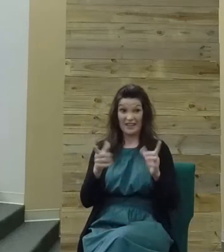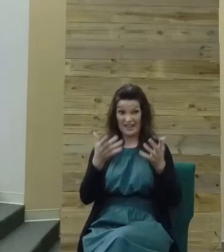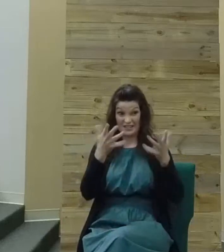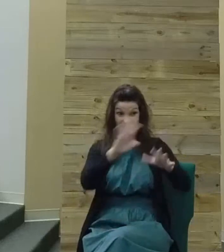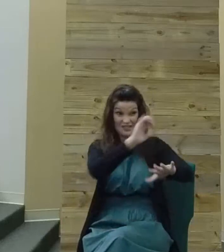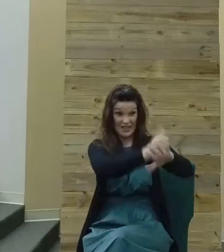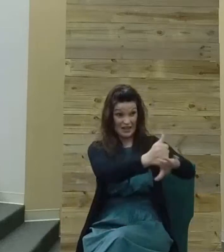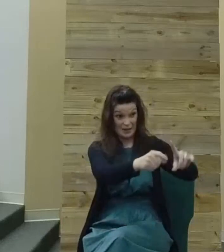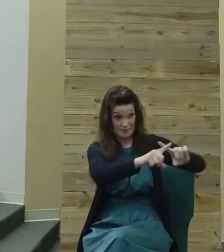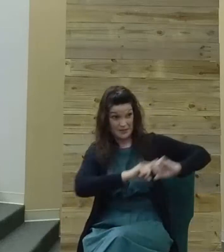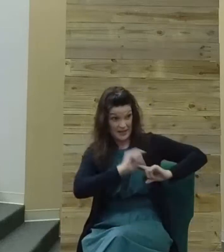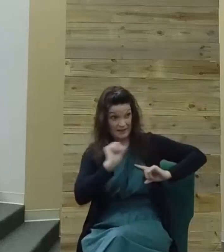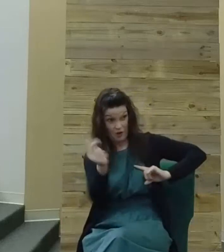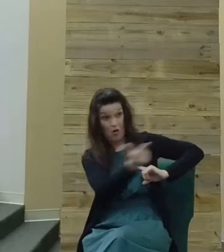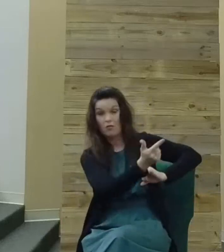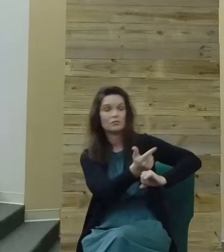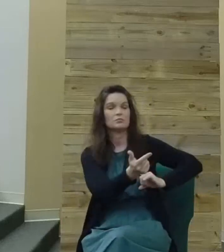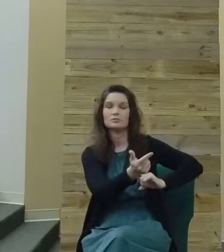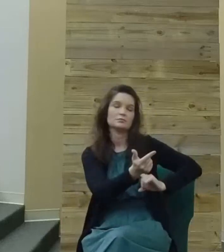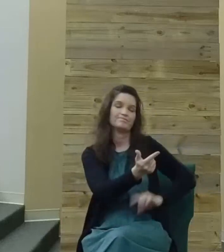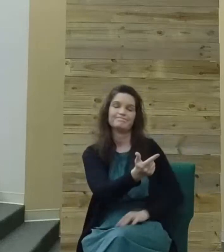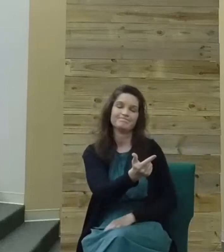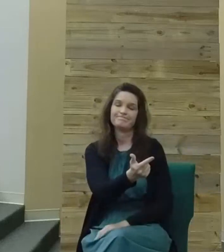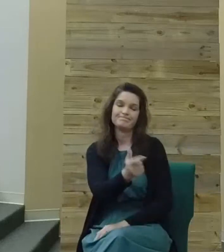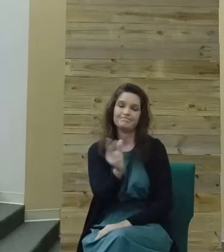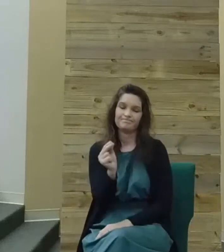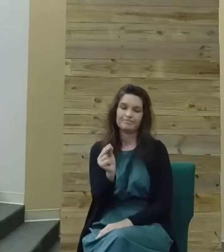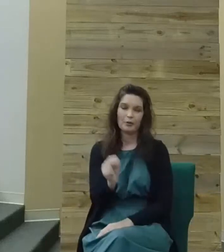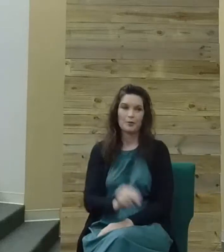not reconciled everyone.